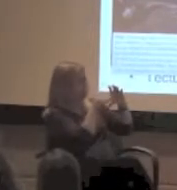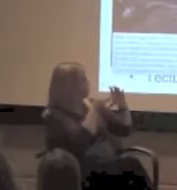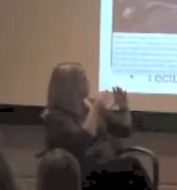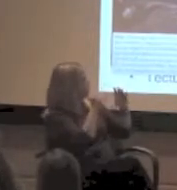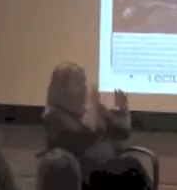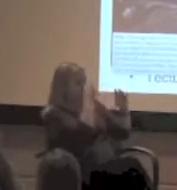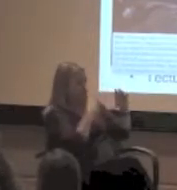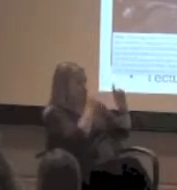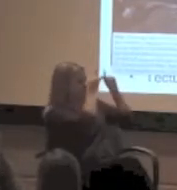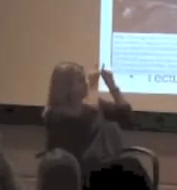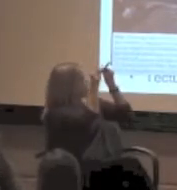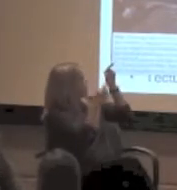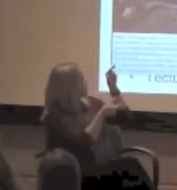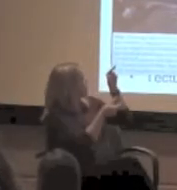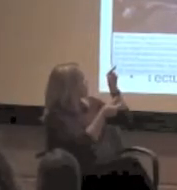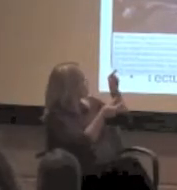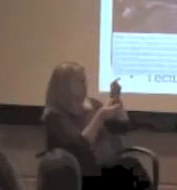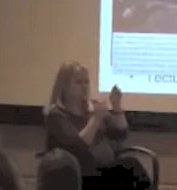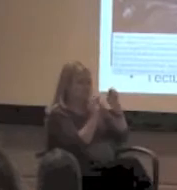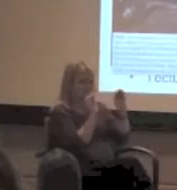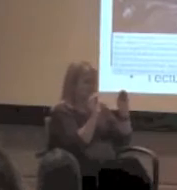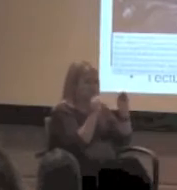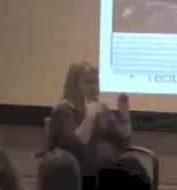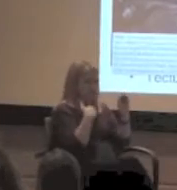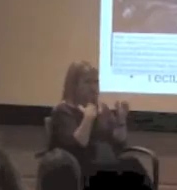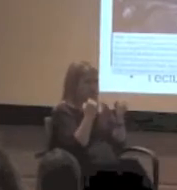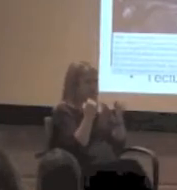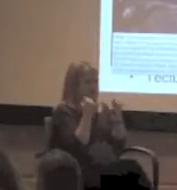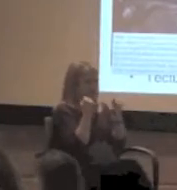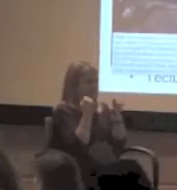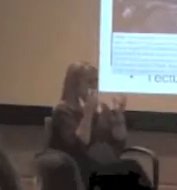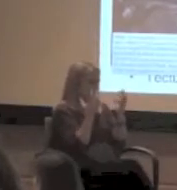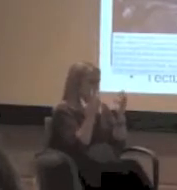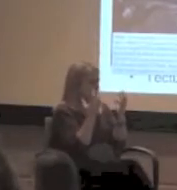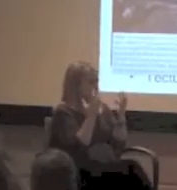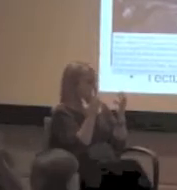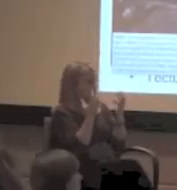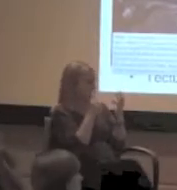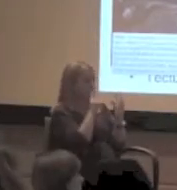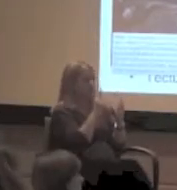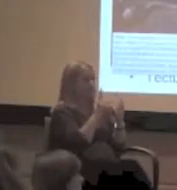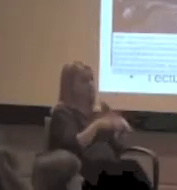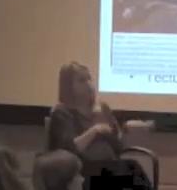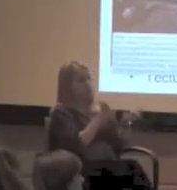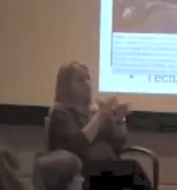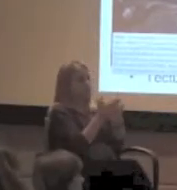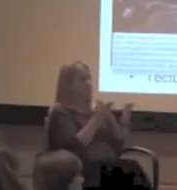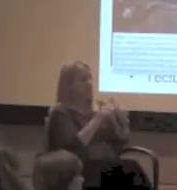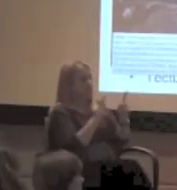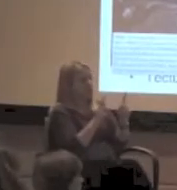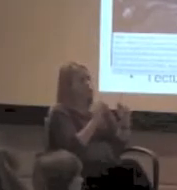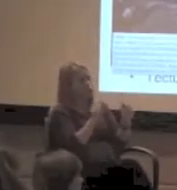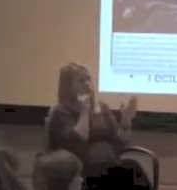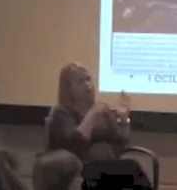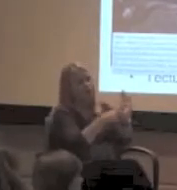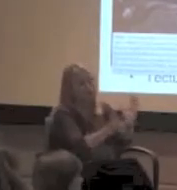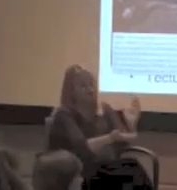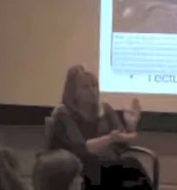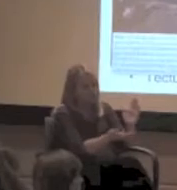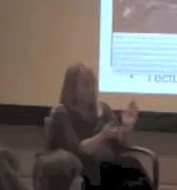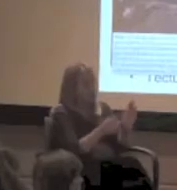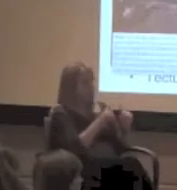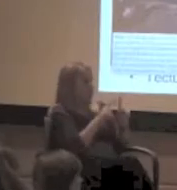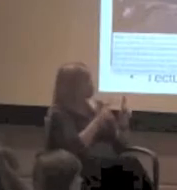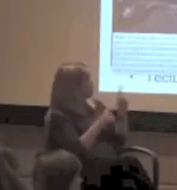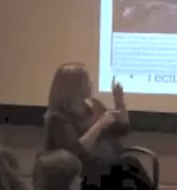thin corpus callosum. None of those have very many meaningful things other than recognition, but the